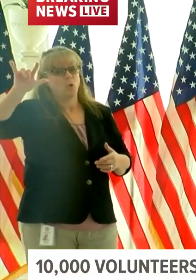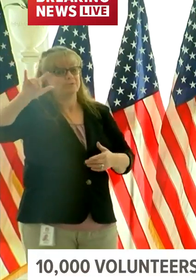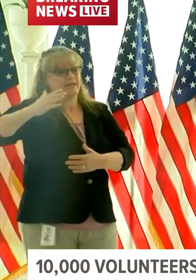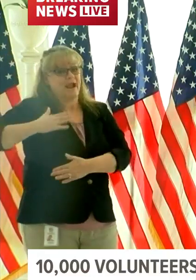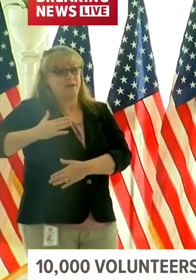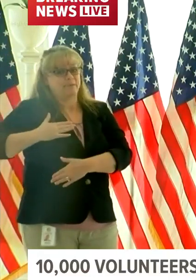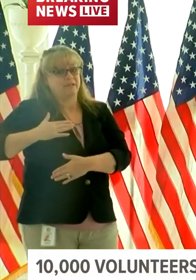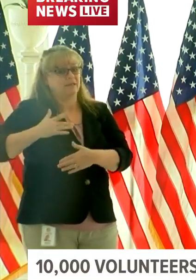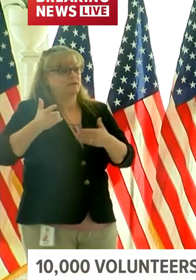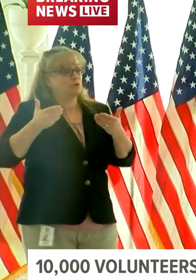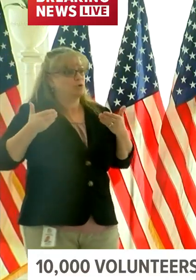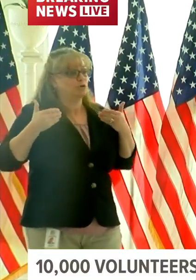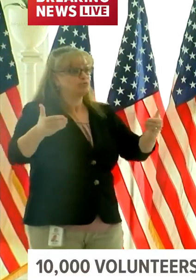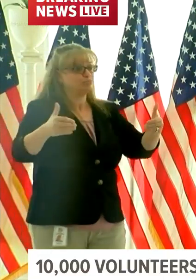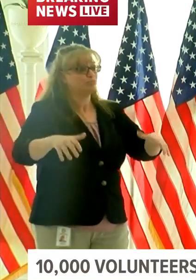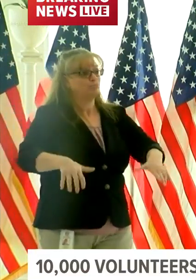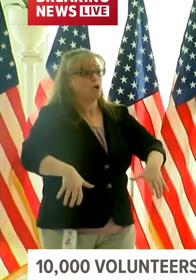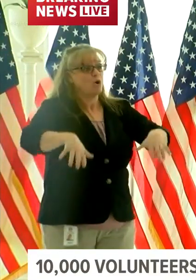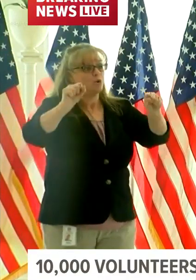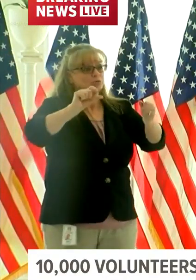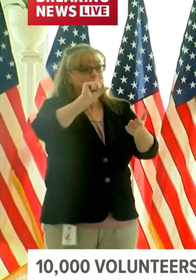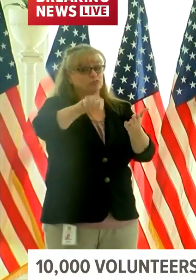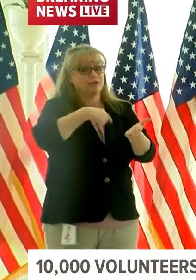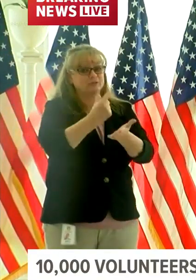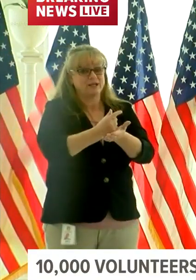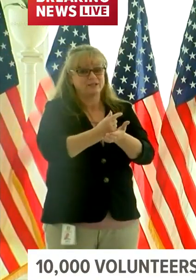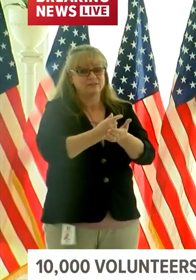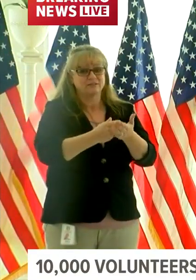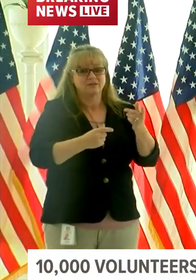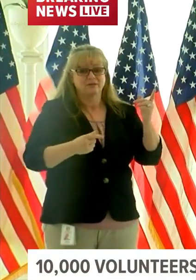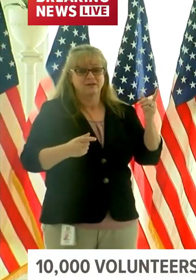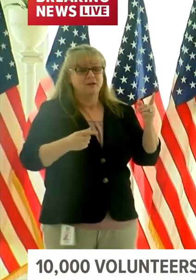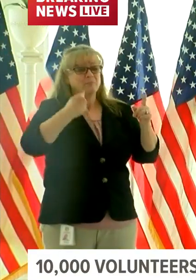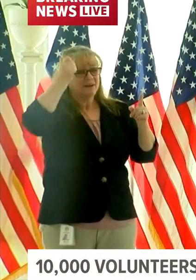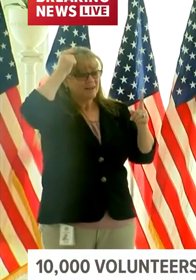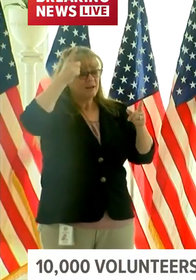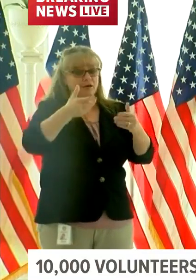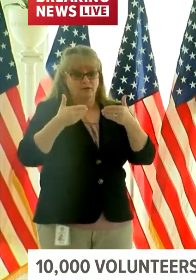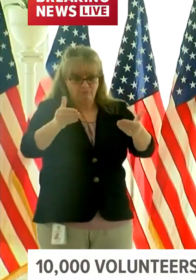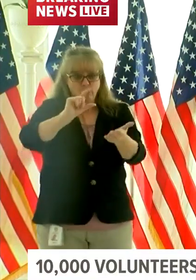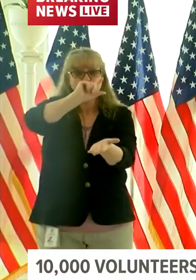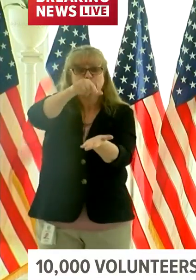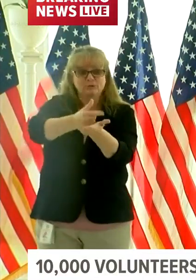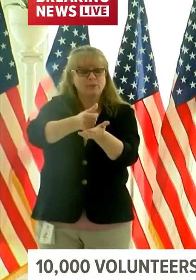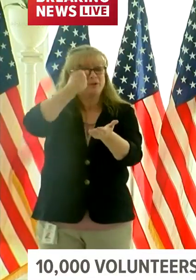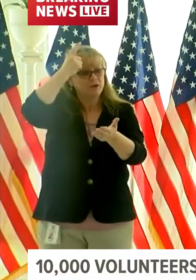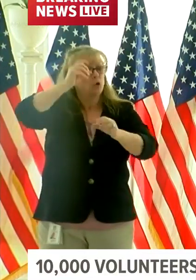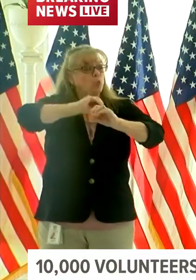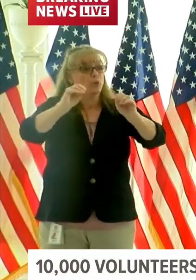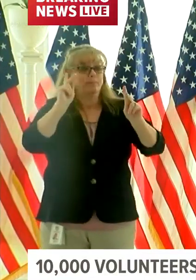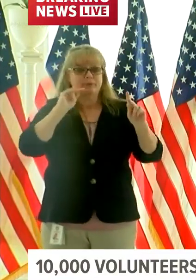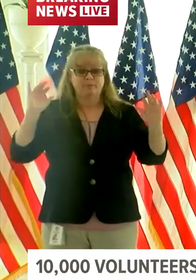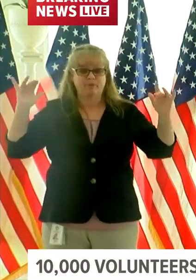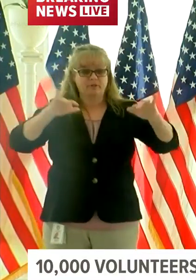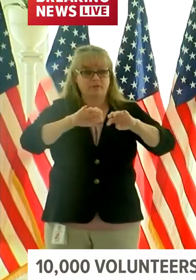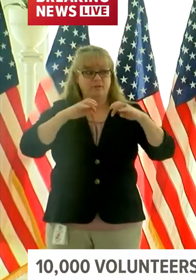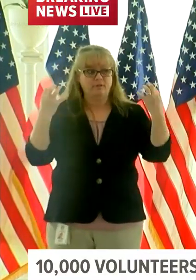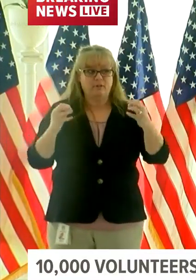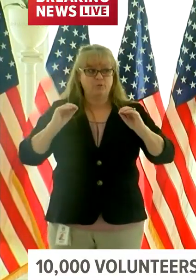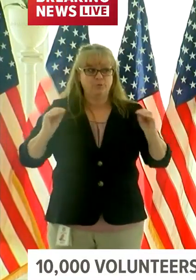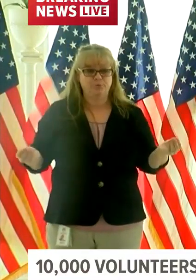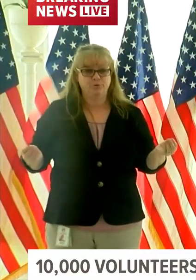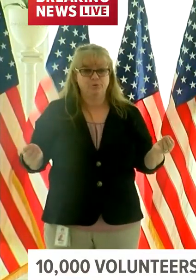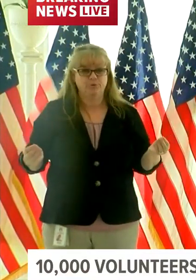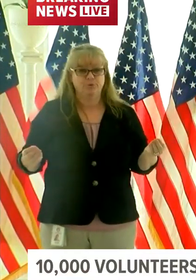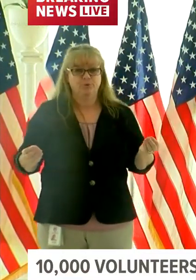graduation, but without spectators? Well, every school district in our state is figuring out how to do